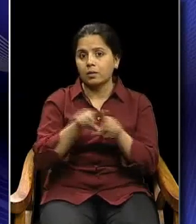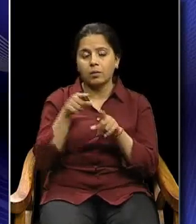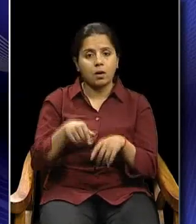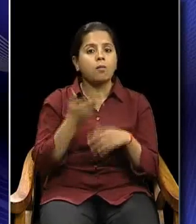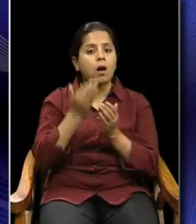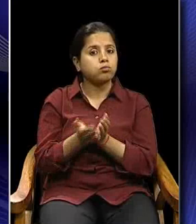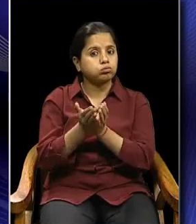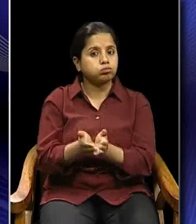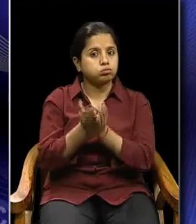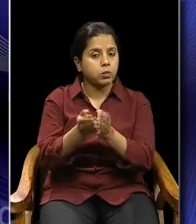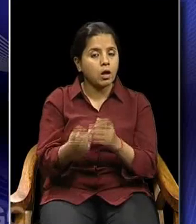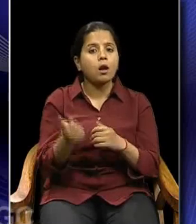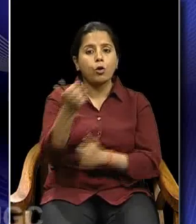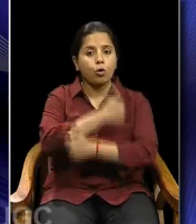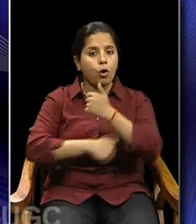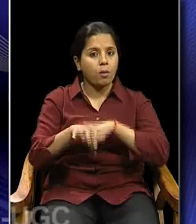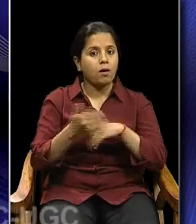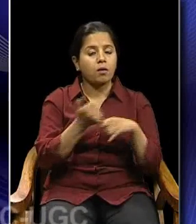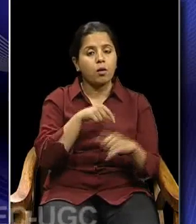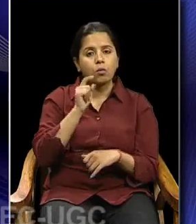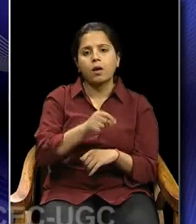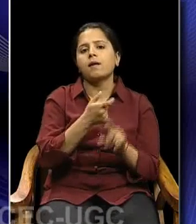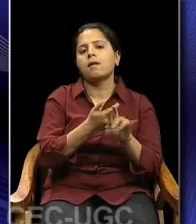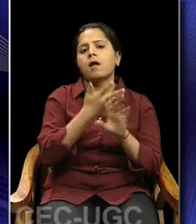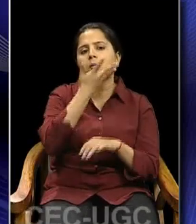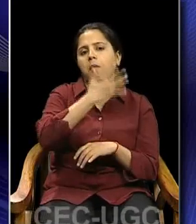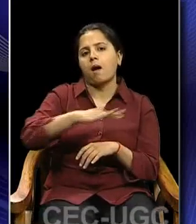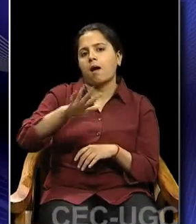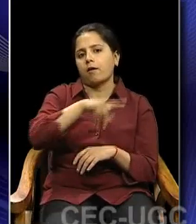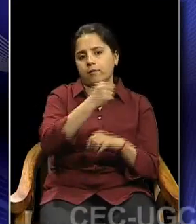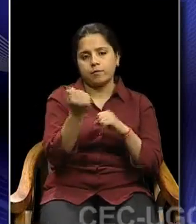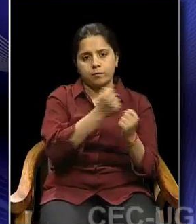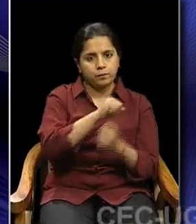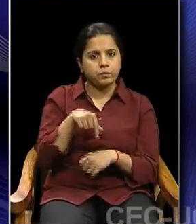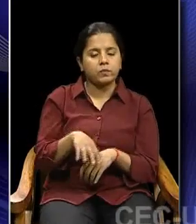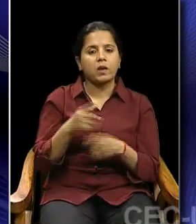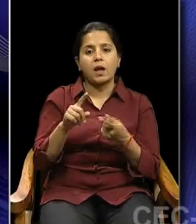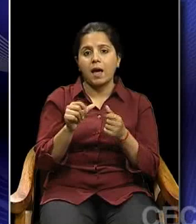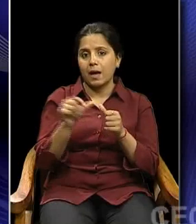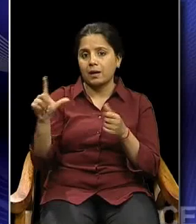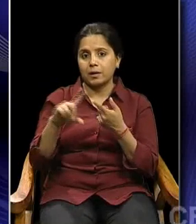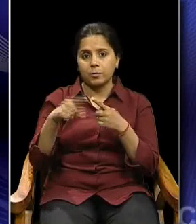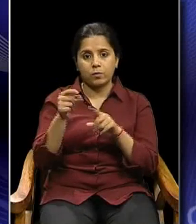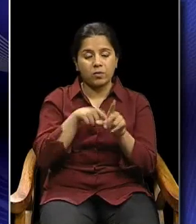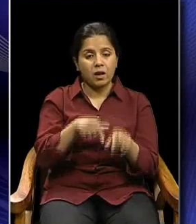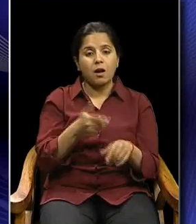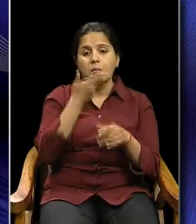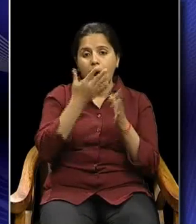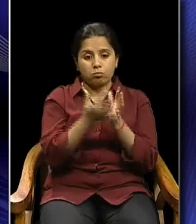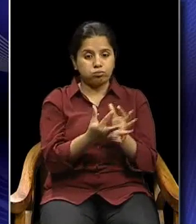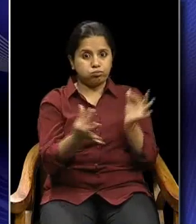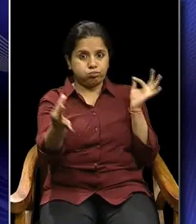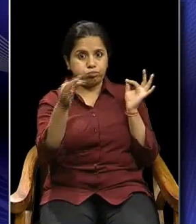race competitions are organized in the backwaters of Kerala at the places like Aleppi, and the boats are very long in different